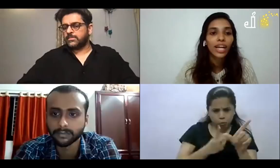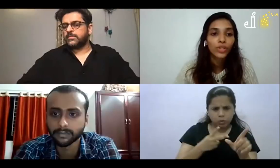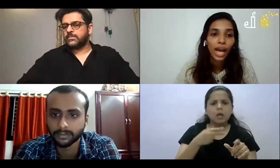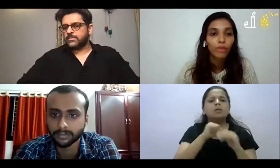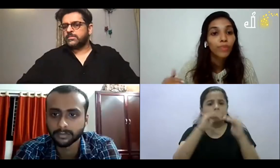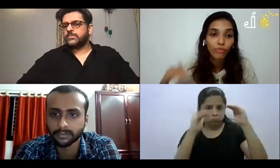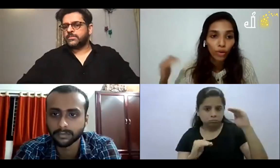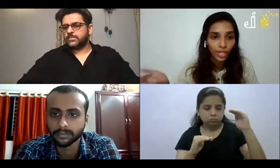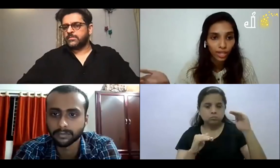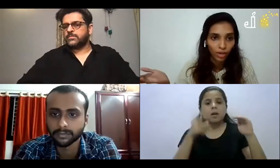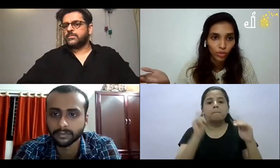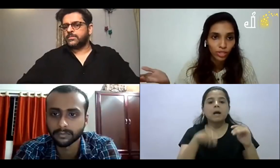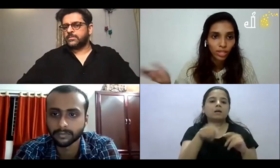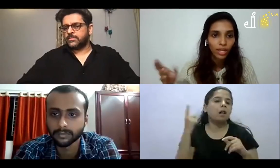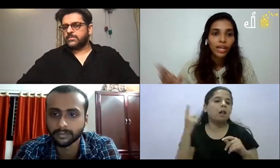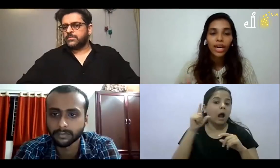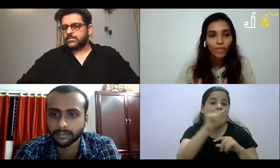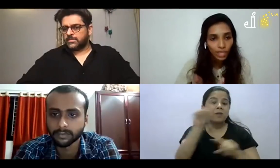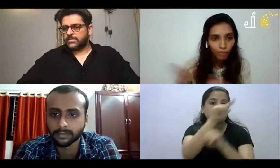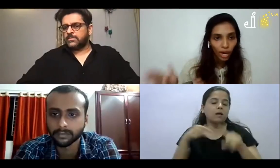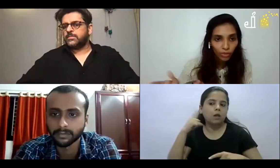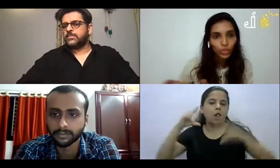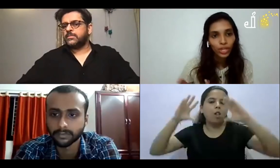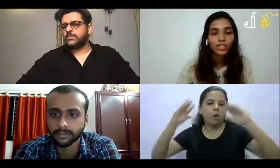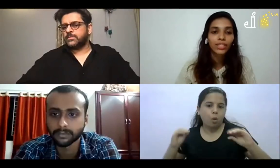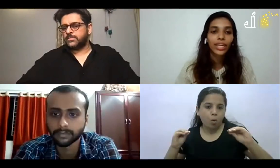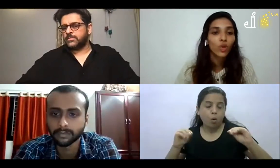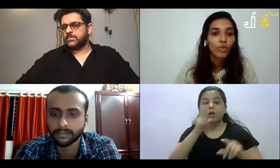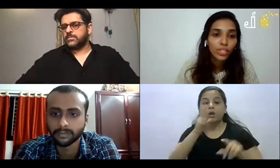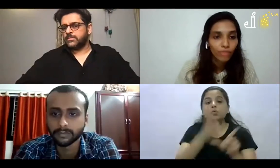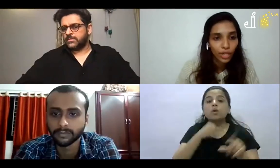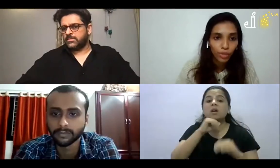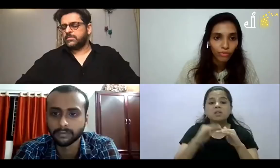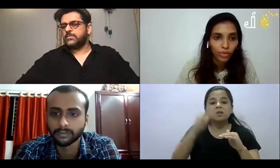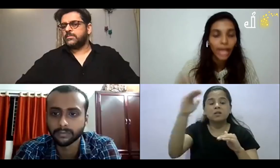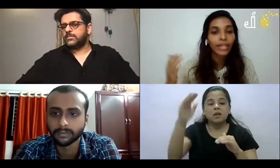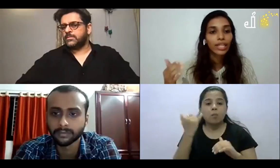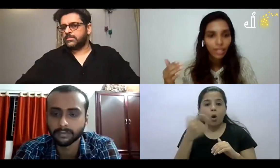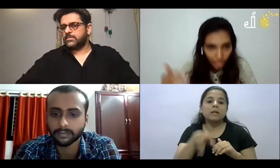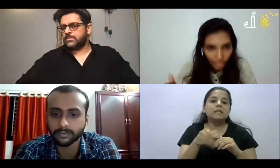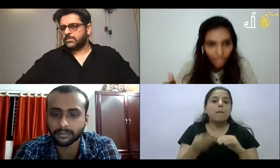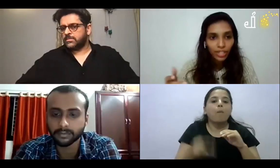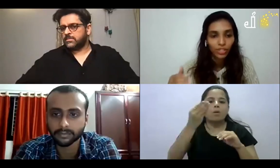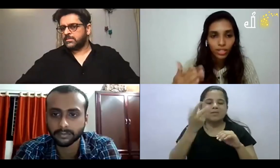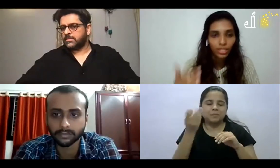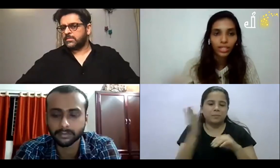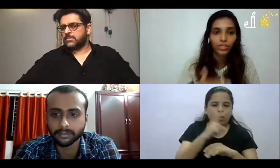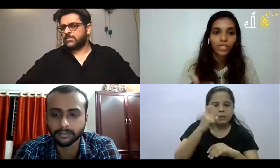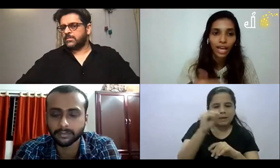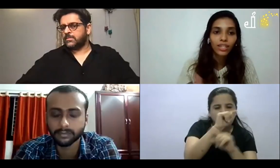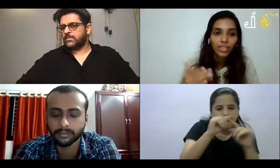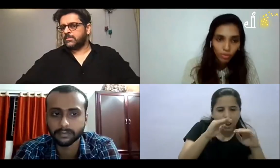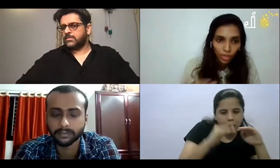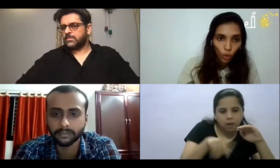the child should have a profound hearing loss. Otherwise, above 2 years, they can go for severe to profound. And in conditions like